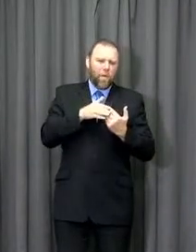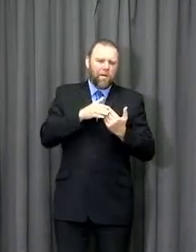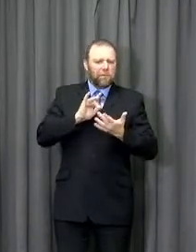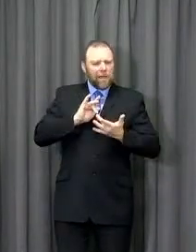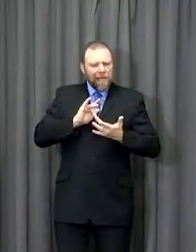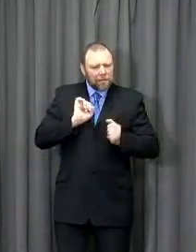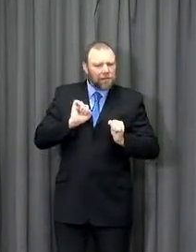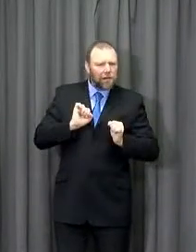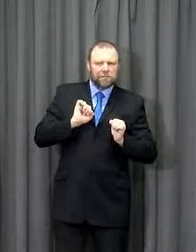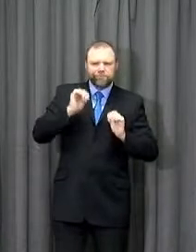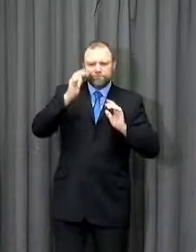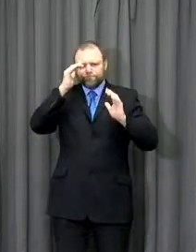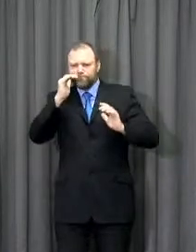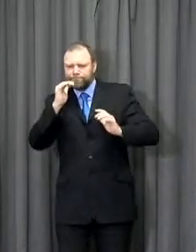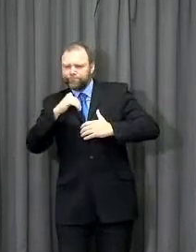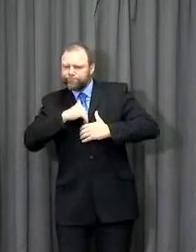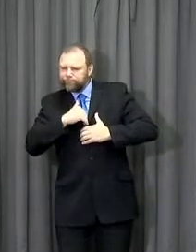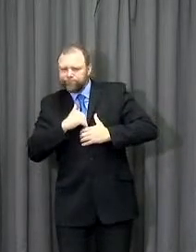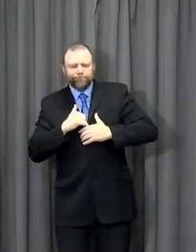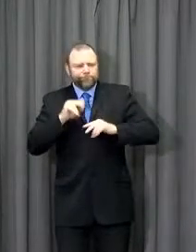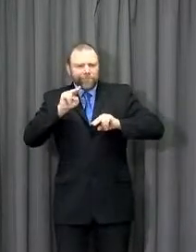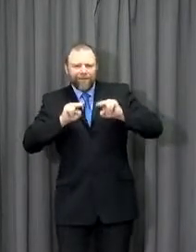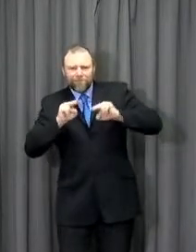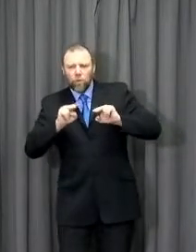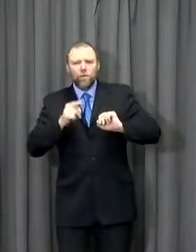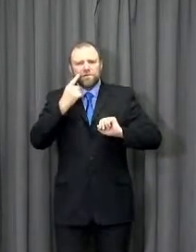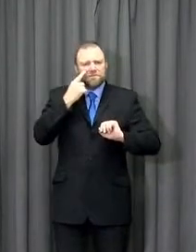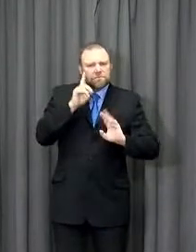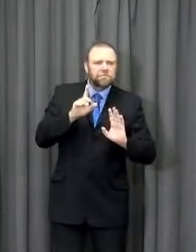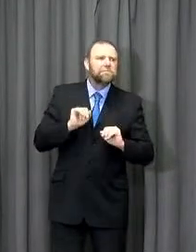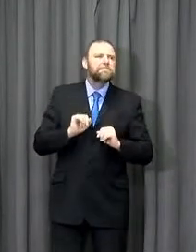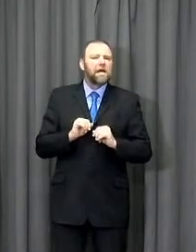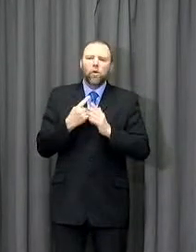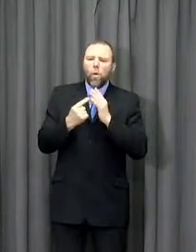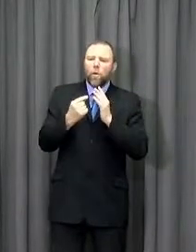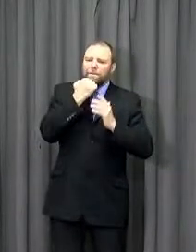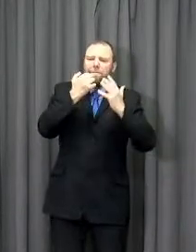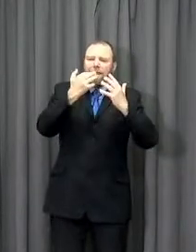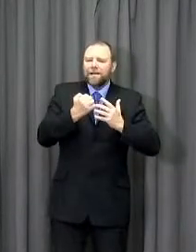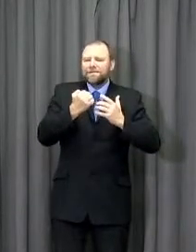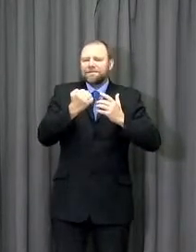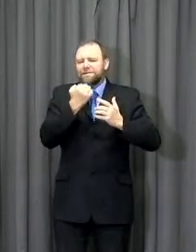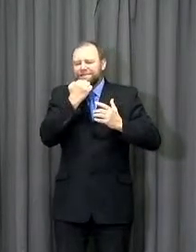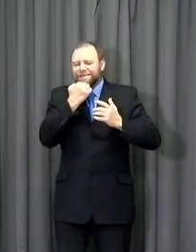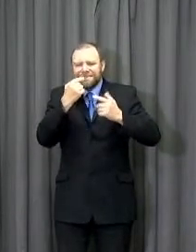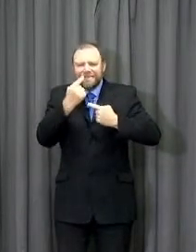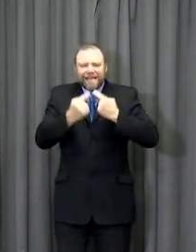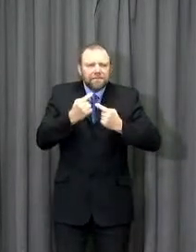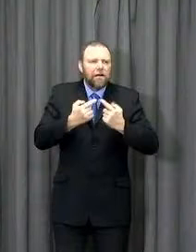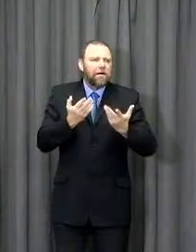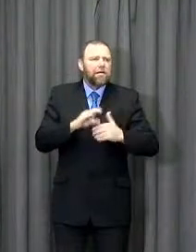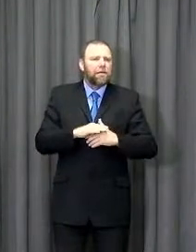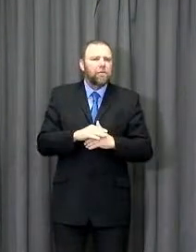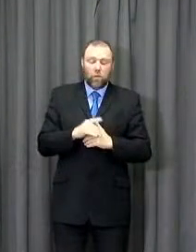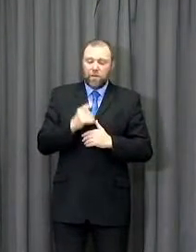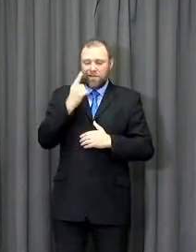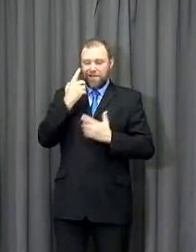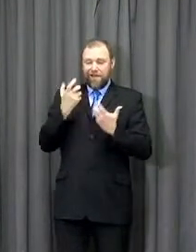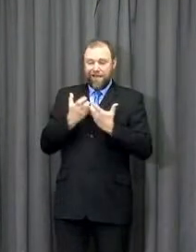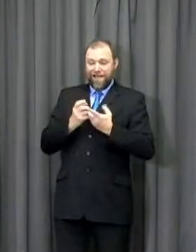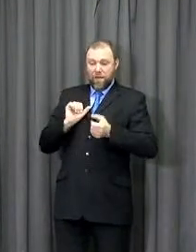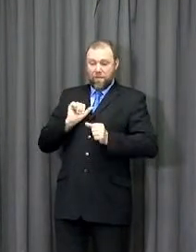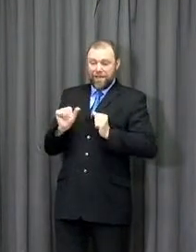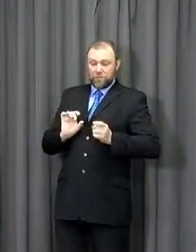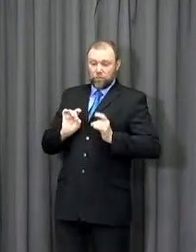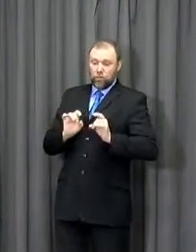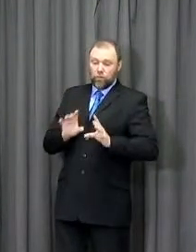moral questions about how we roll out a vaccine, and how we should best deliver that for the population of Wales,